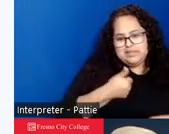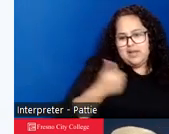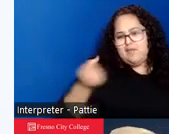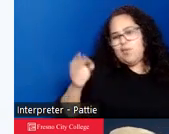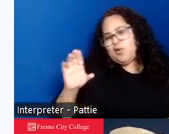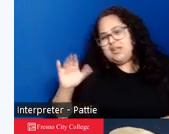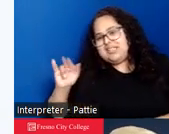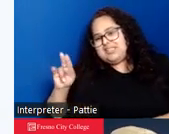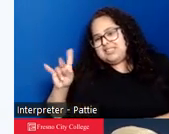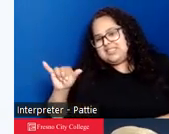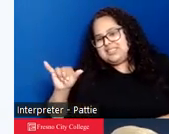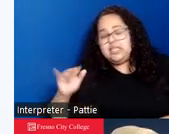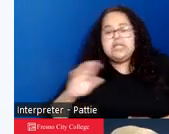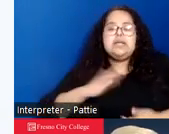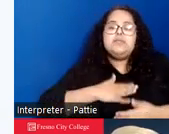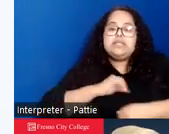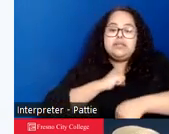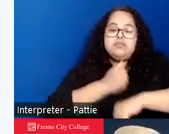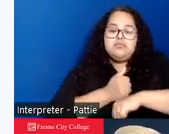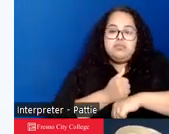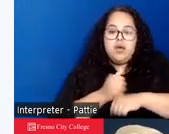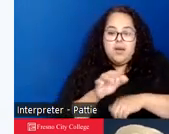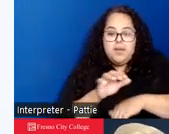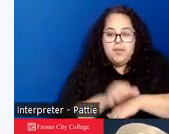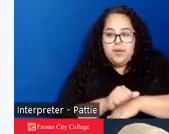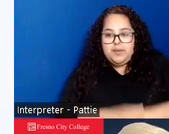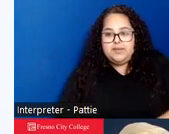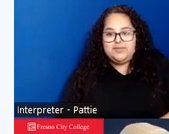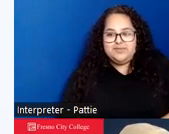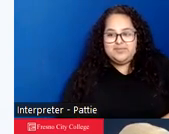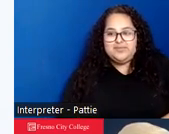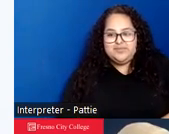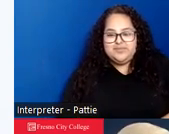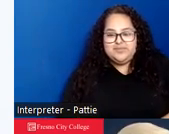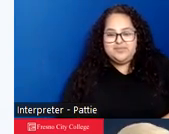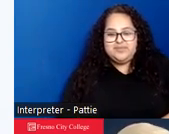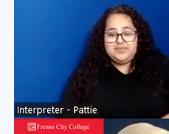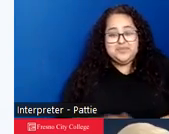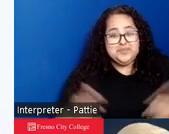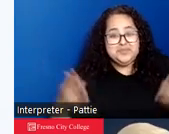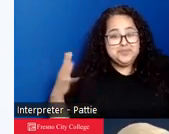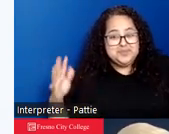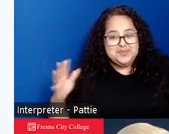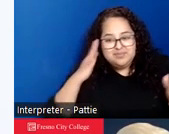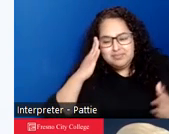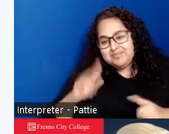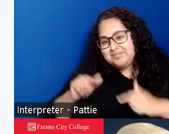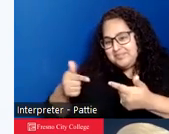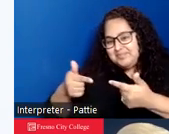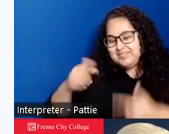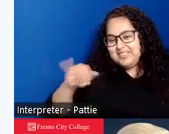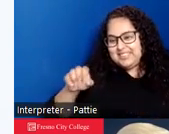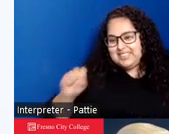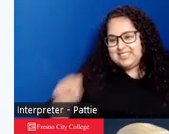best to make an appointment. And that's about it. Okay. Let's see. Back to you, Jesse. Okay.